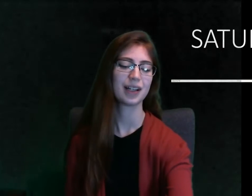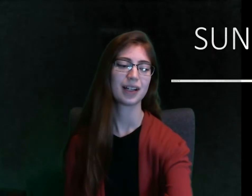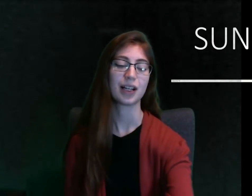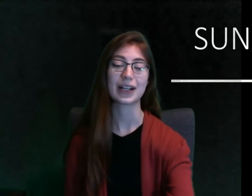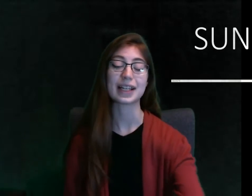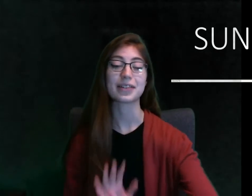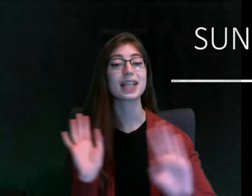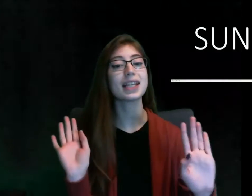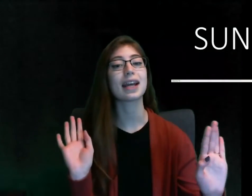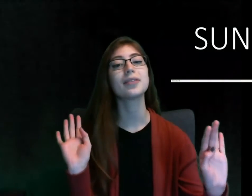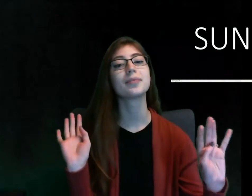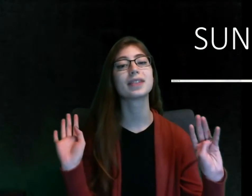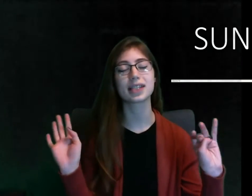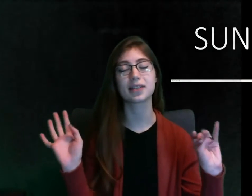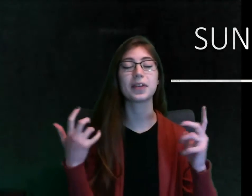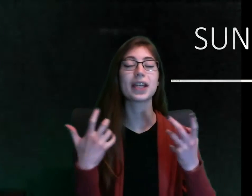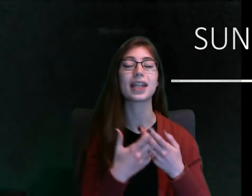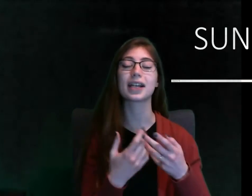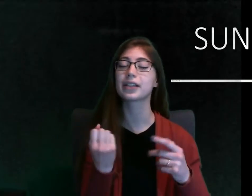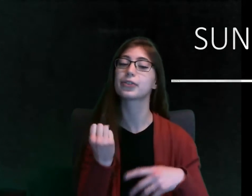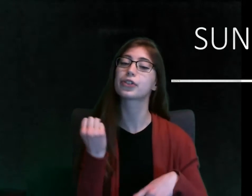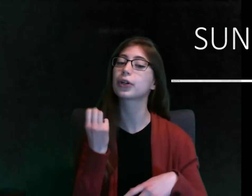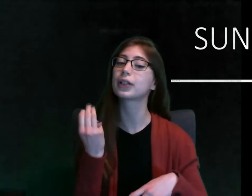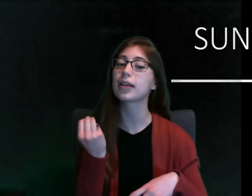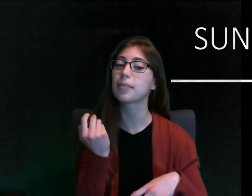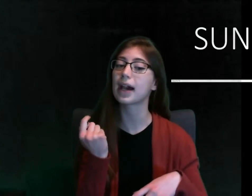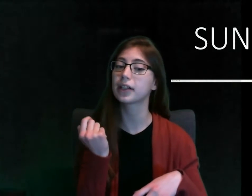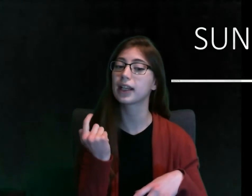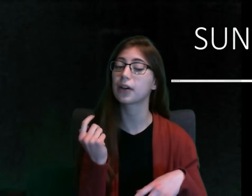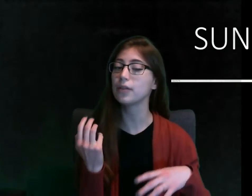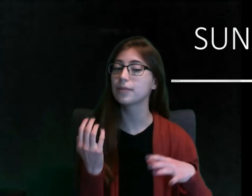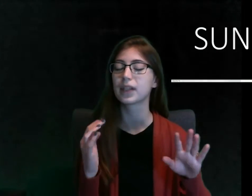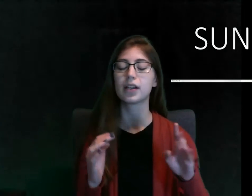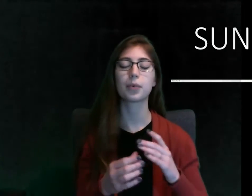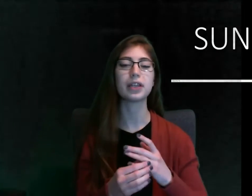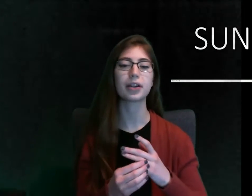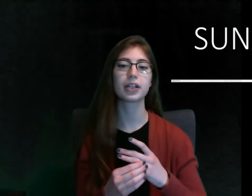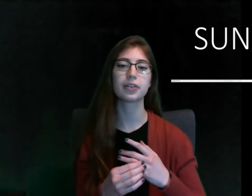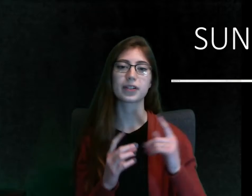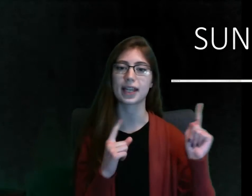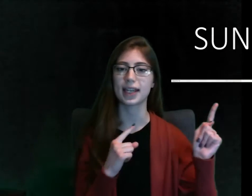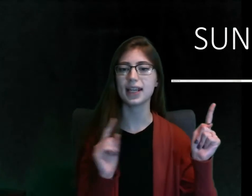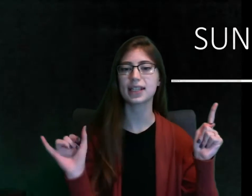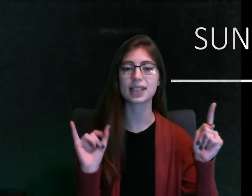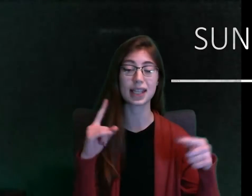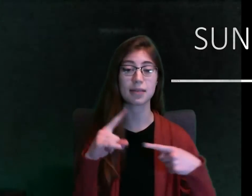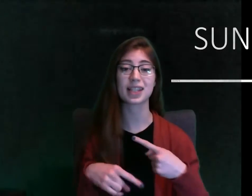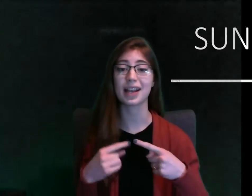All right, now Sunday doesn't fit that little circly pattern at all. What you're going to do for Sunday is the same sign